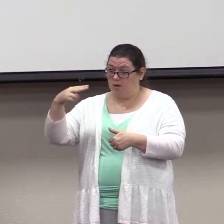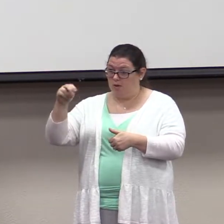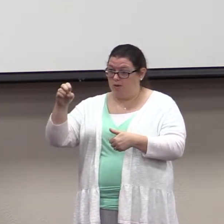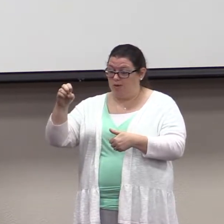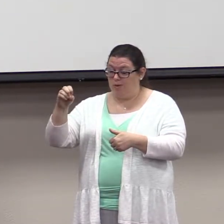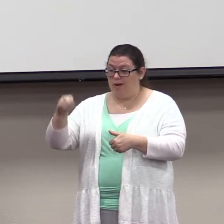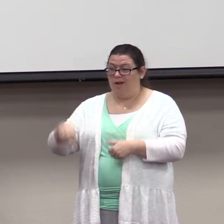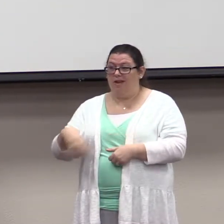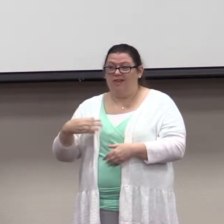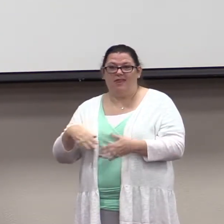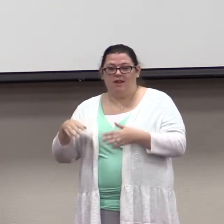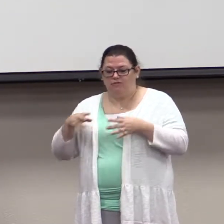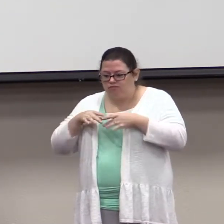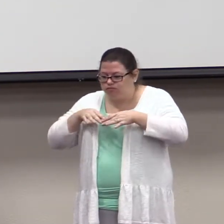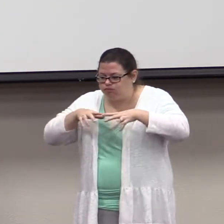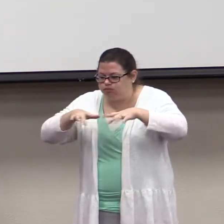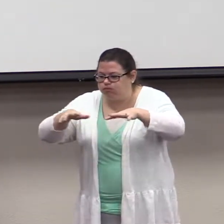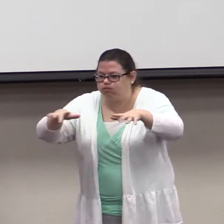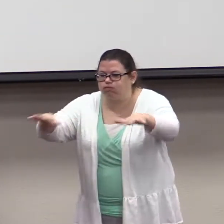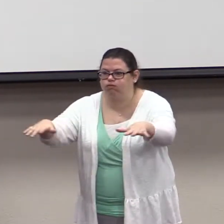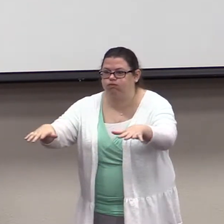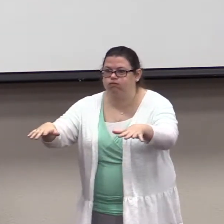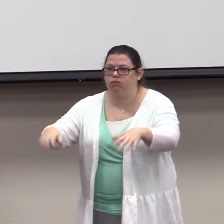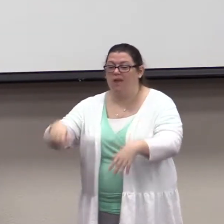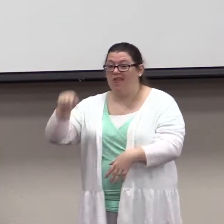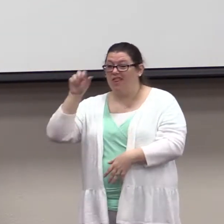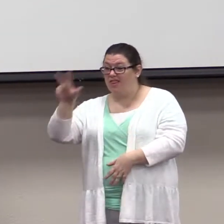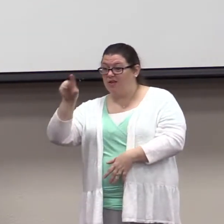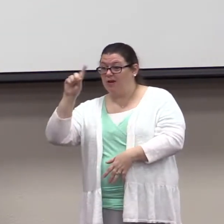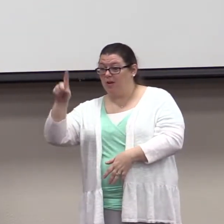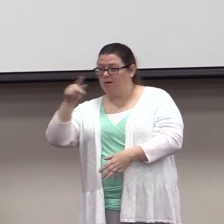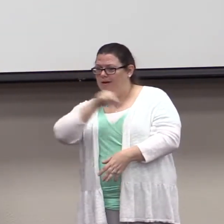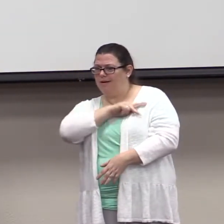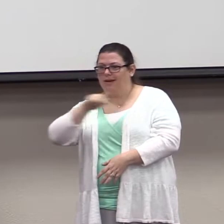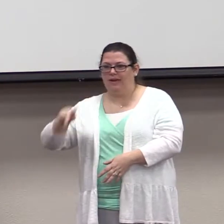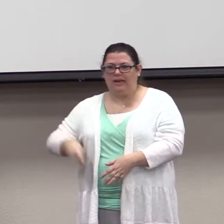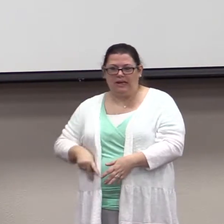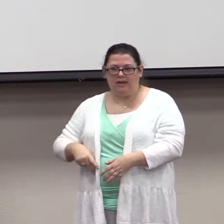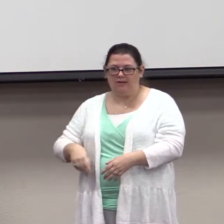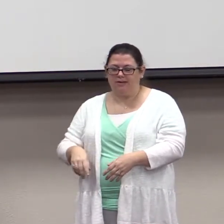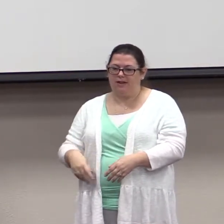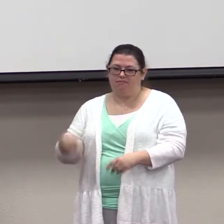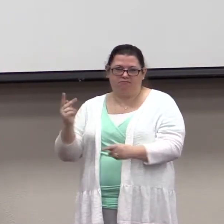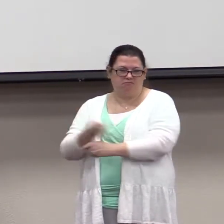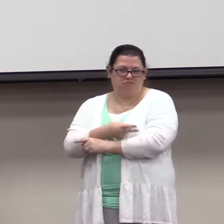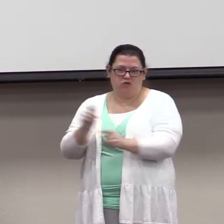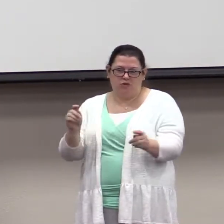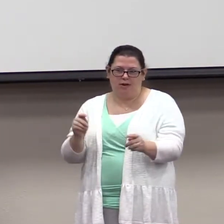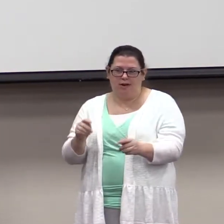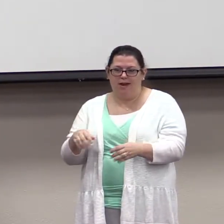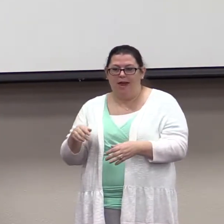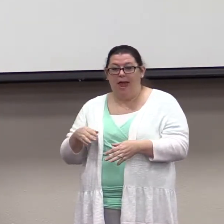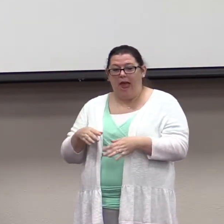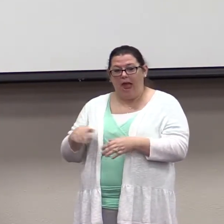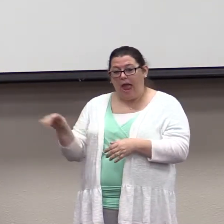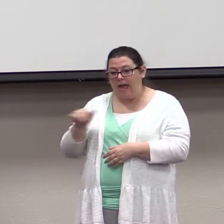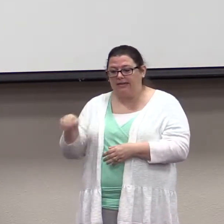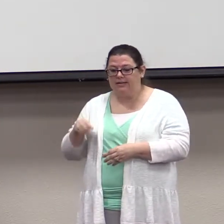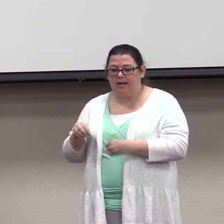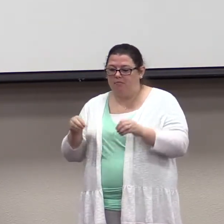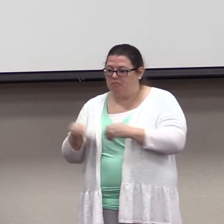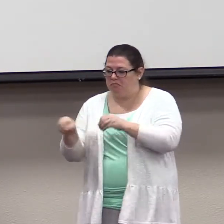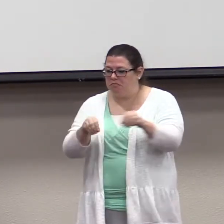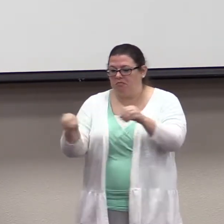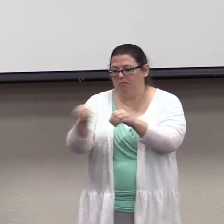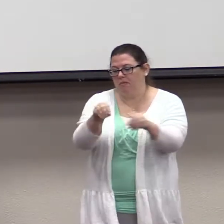kings as they move across the promised land. Well, most of the promised land. Finally, we know